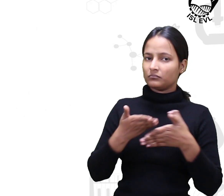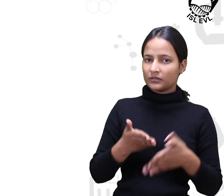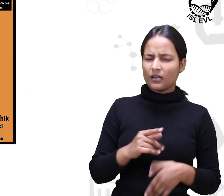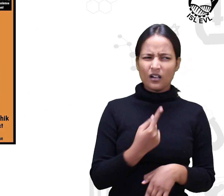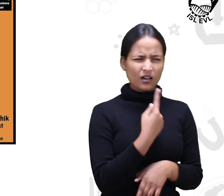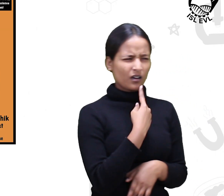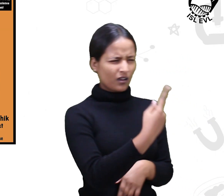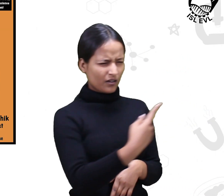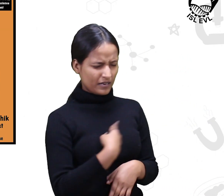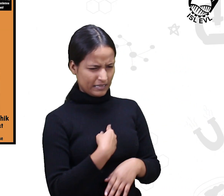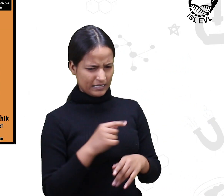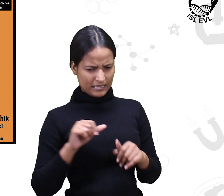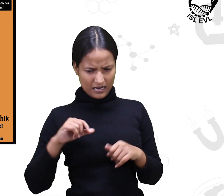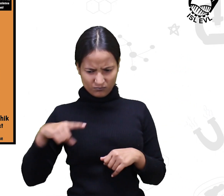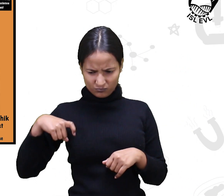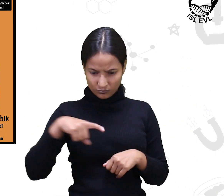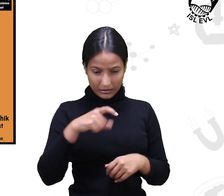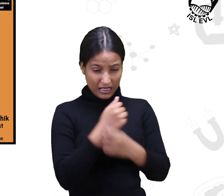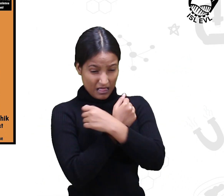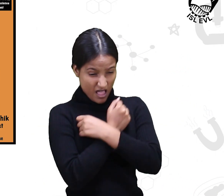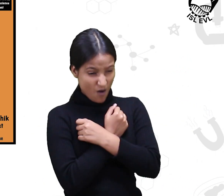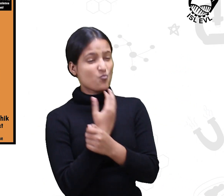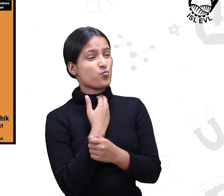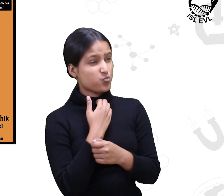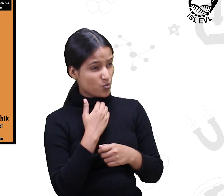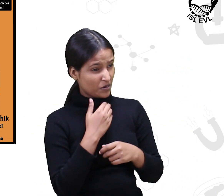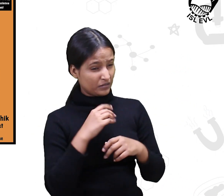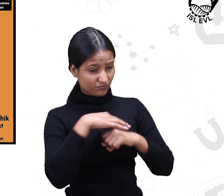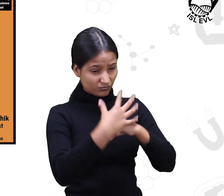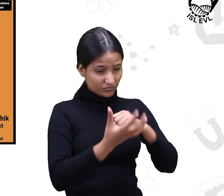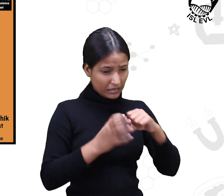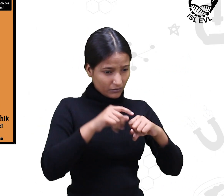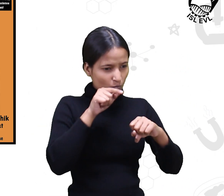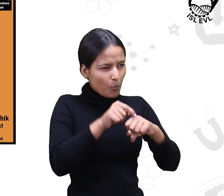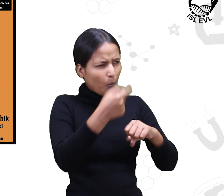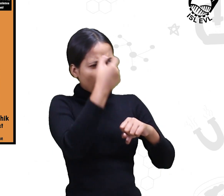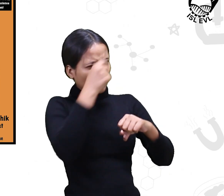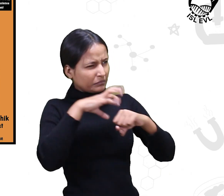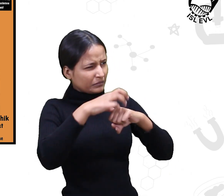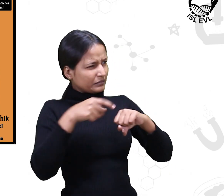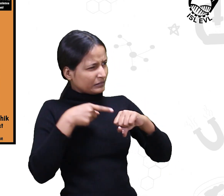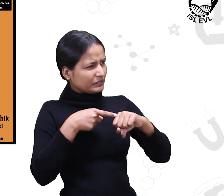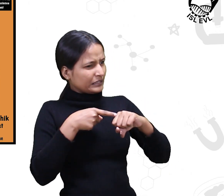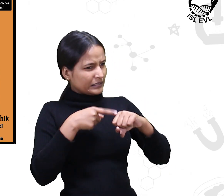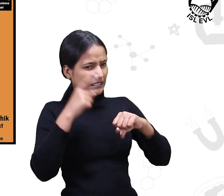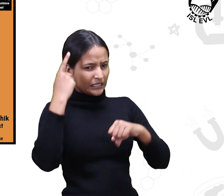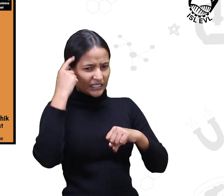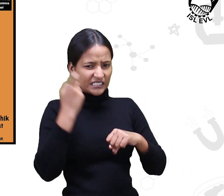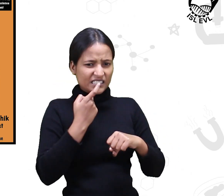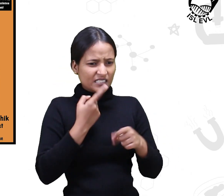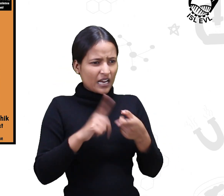the acid-loving microbes took over, and that's a problem. They convert more of the sugar into